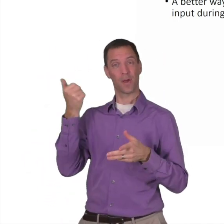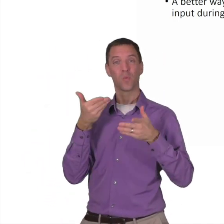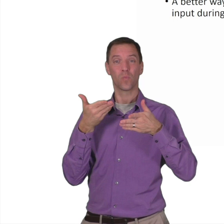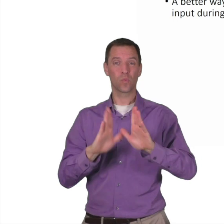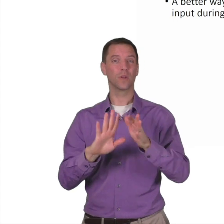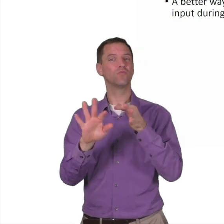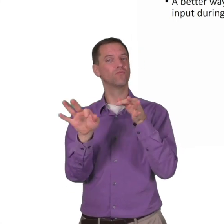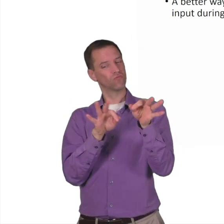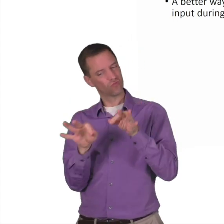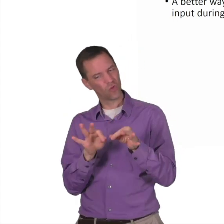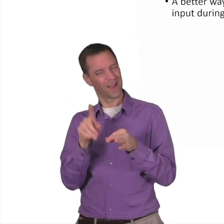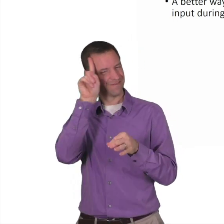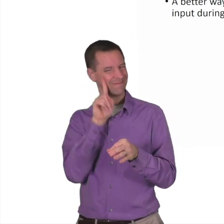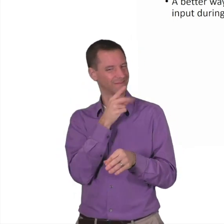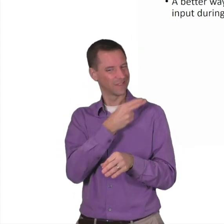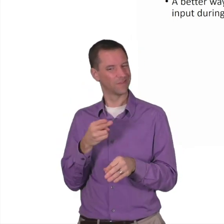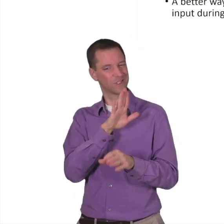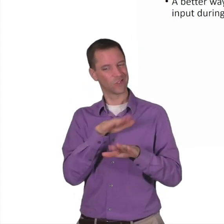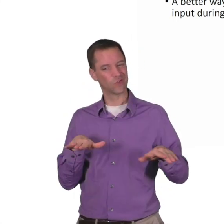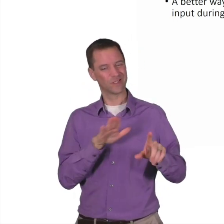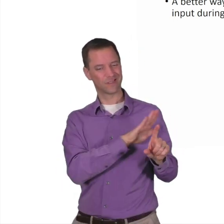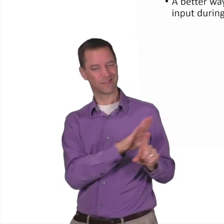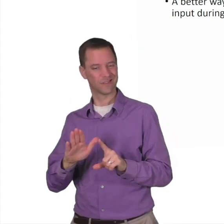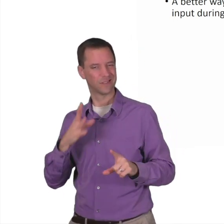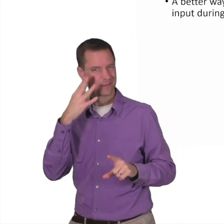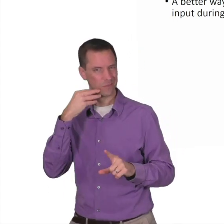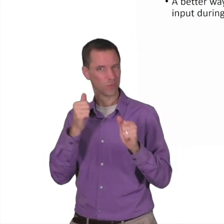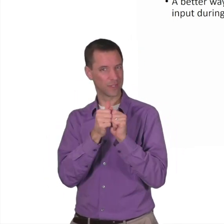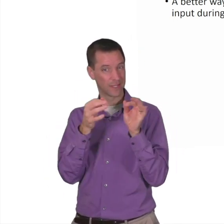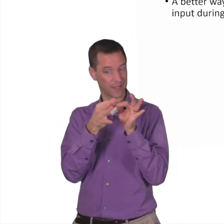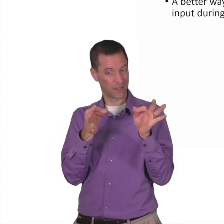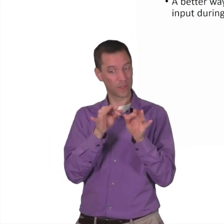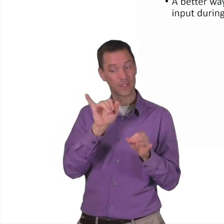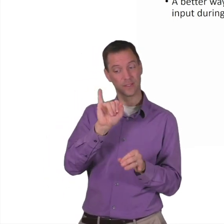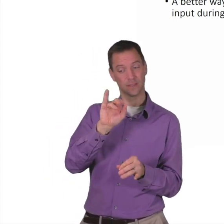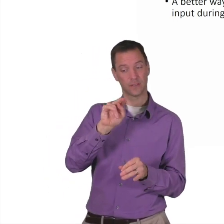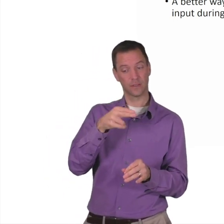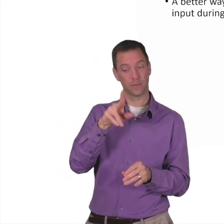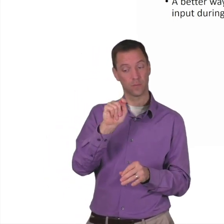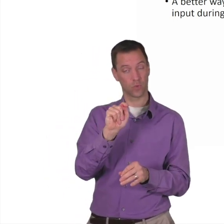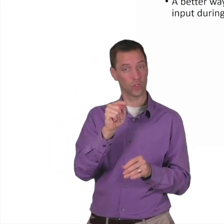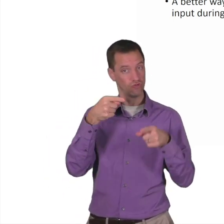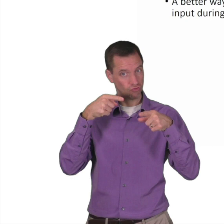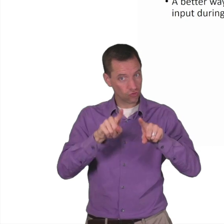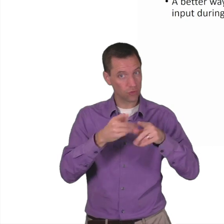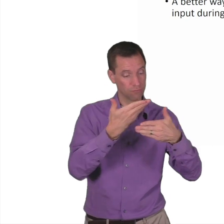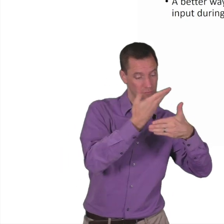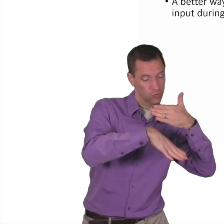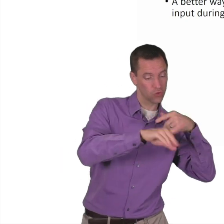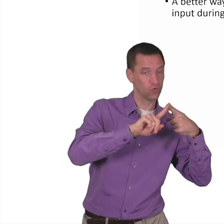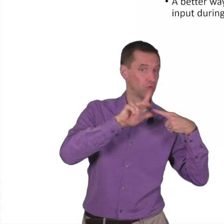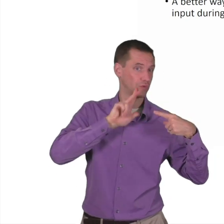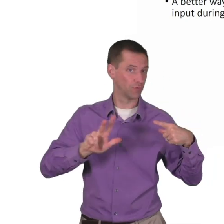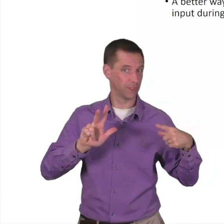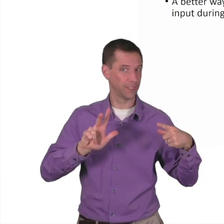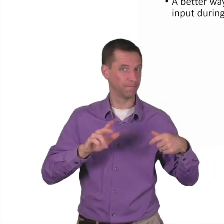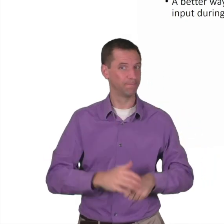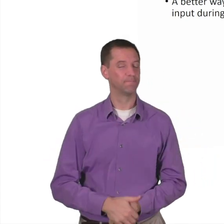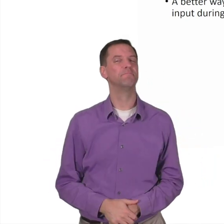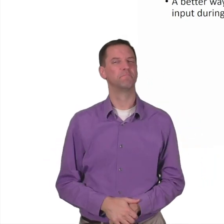So language access profiles are a better way of describing deaf and hard of hearing children's experience with language input during